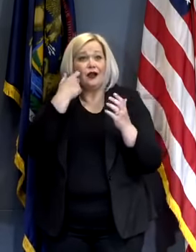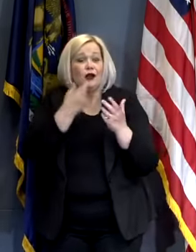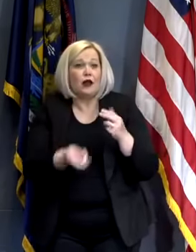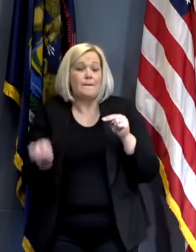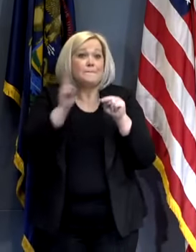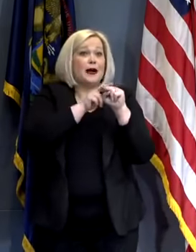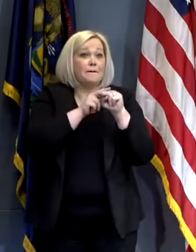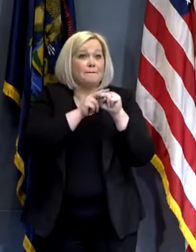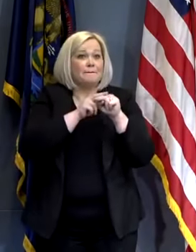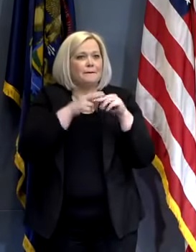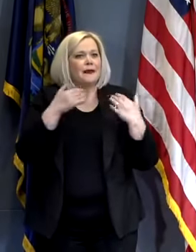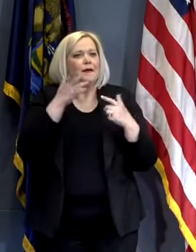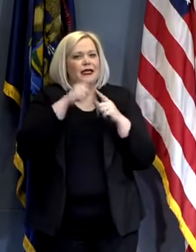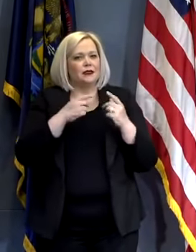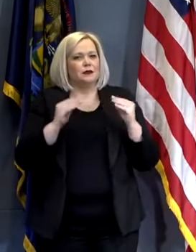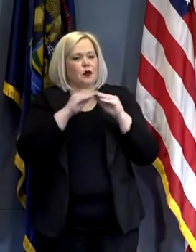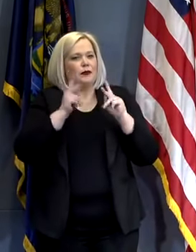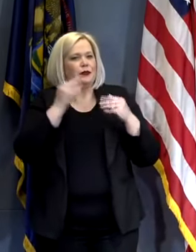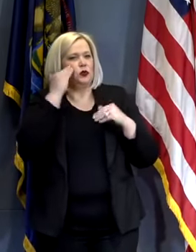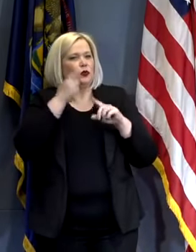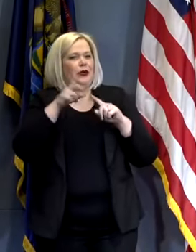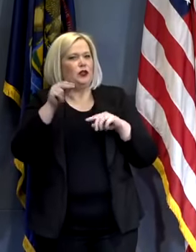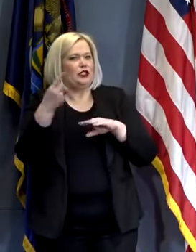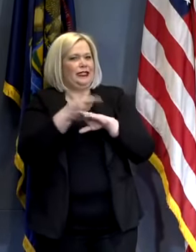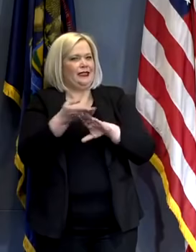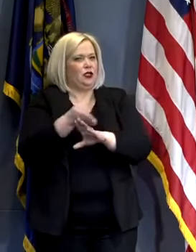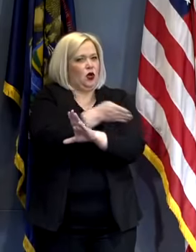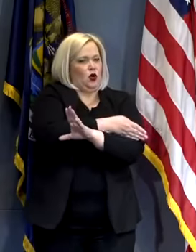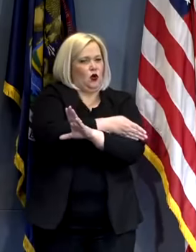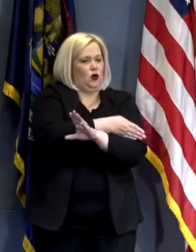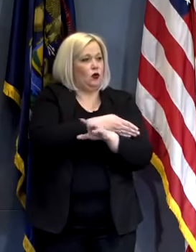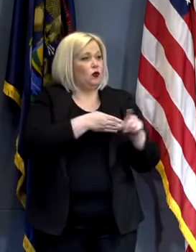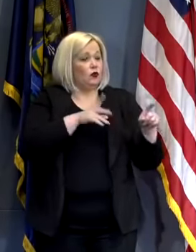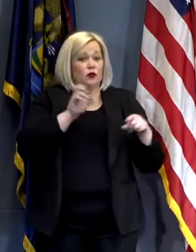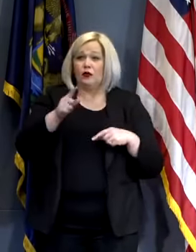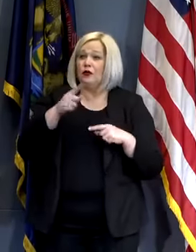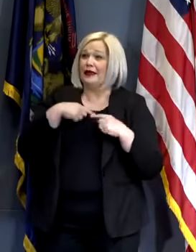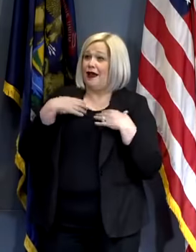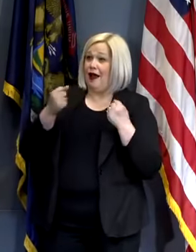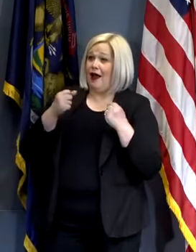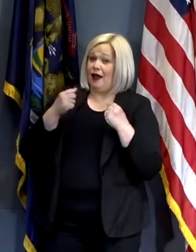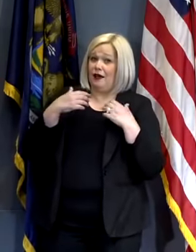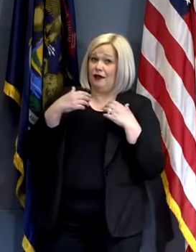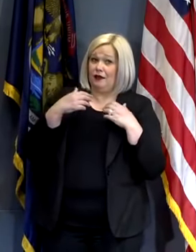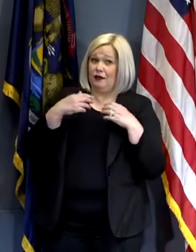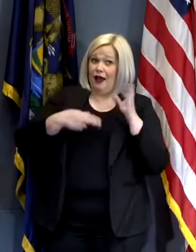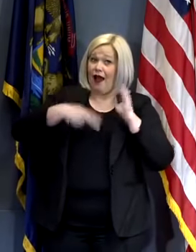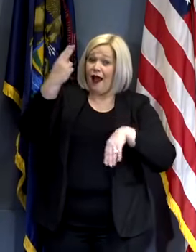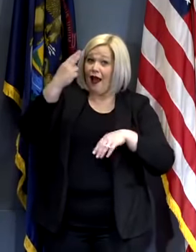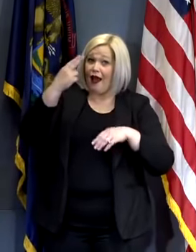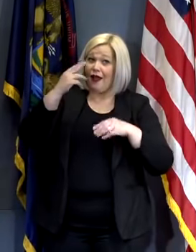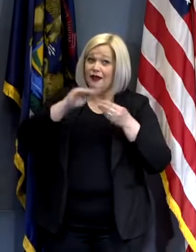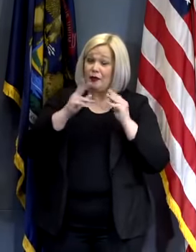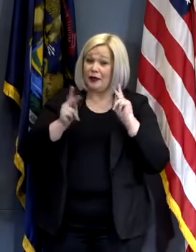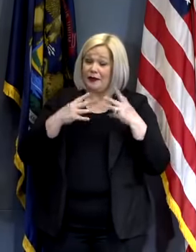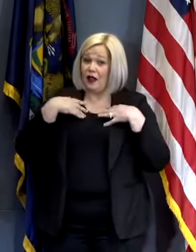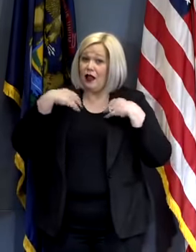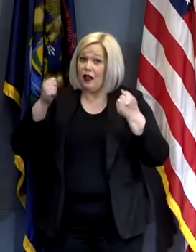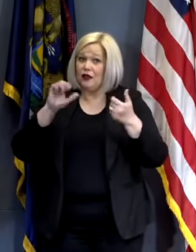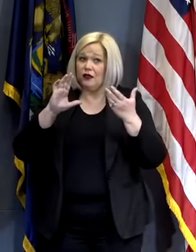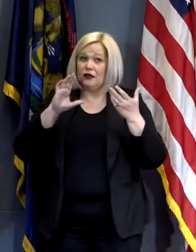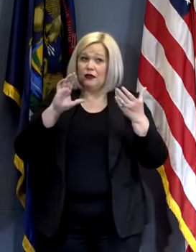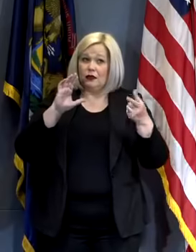it's a good thing that people are recovering. But the higher recovery rate seems to be associated with then the higher infection